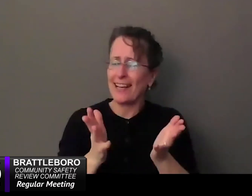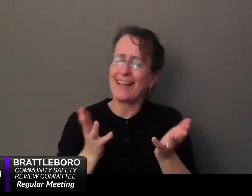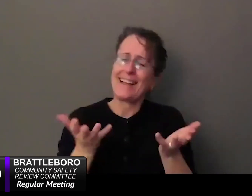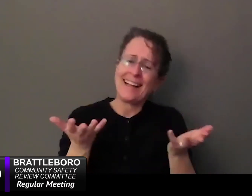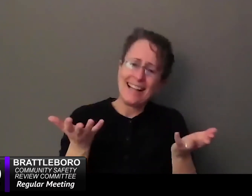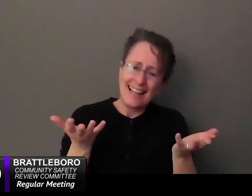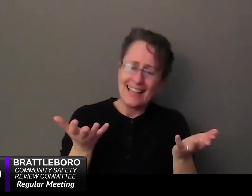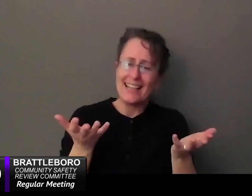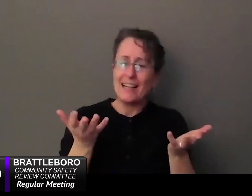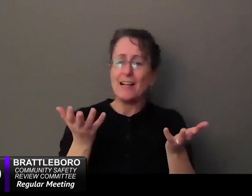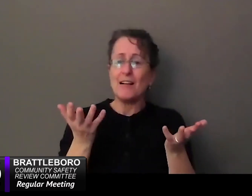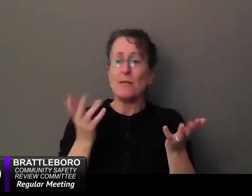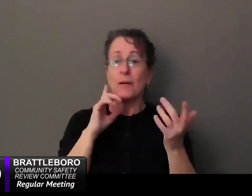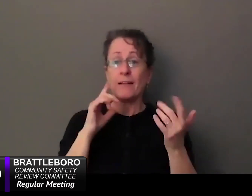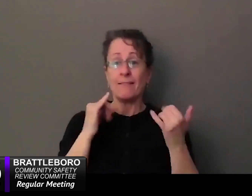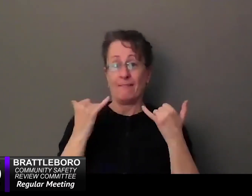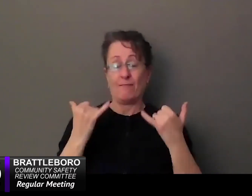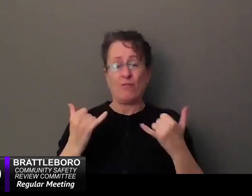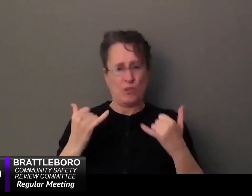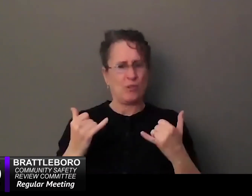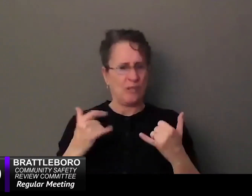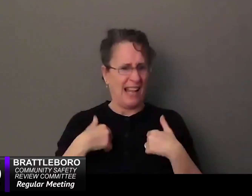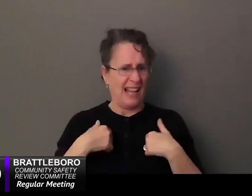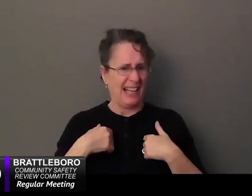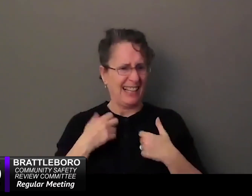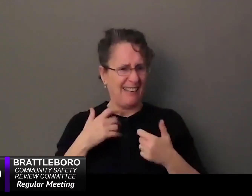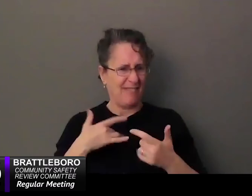today in particular, I'm actually really struggling with speaking, so